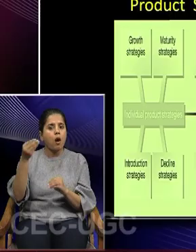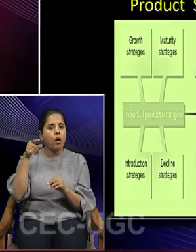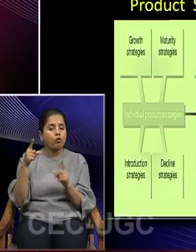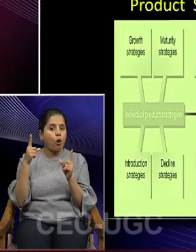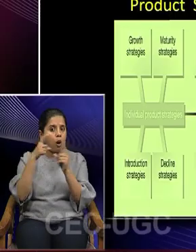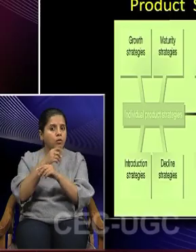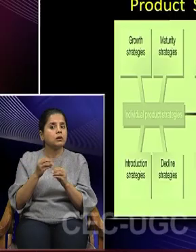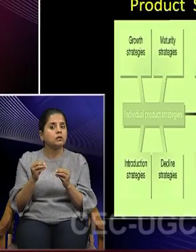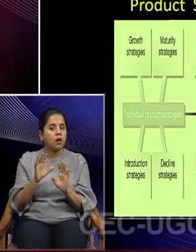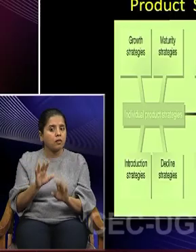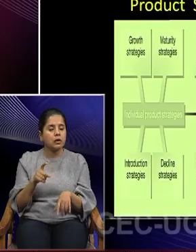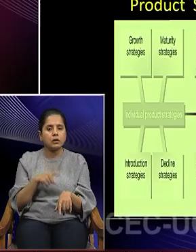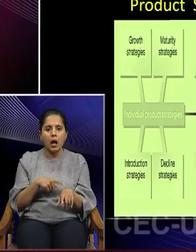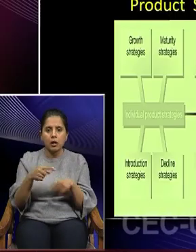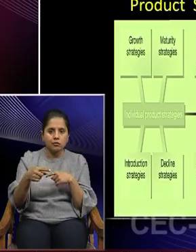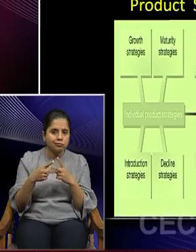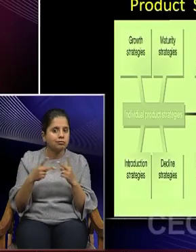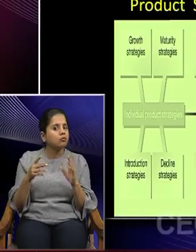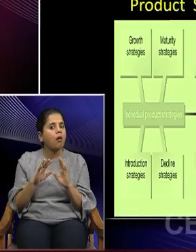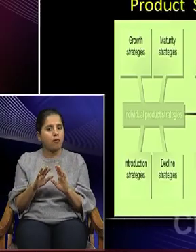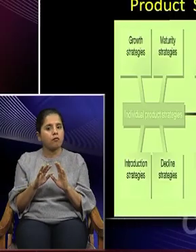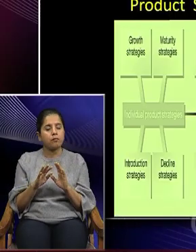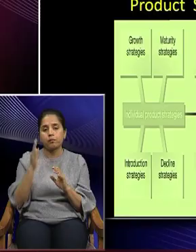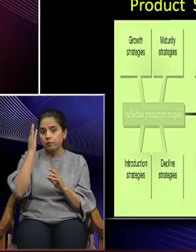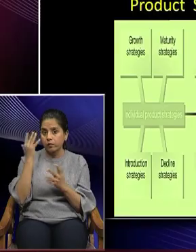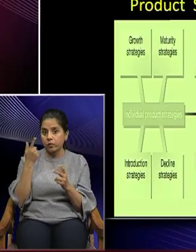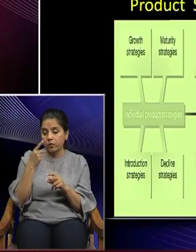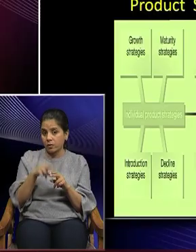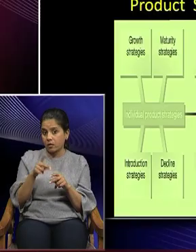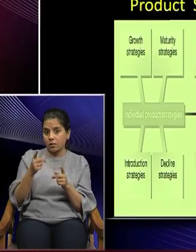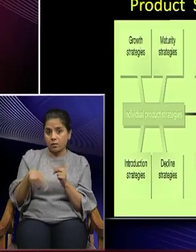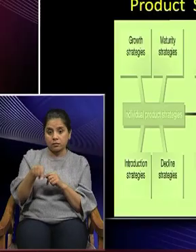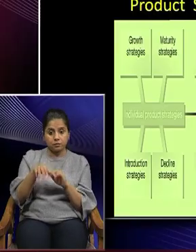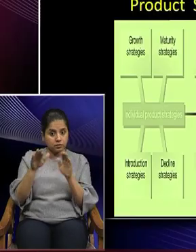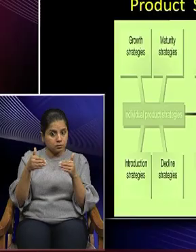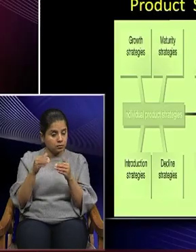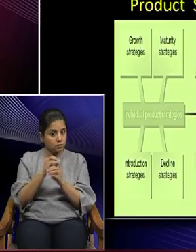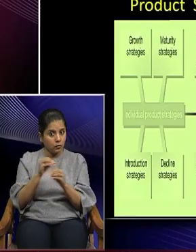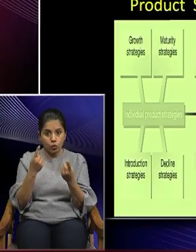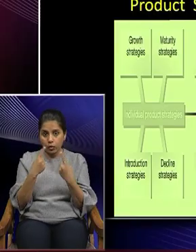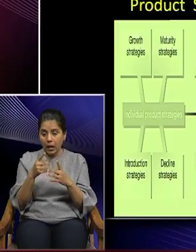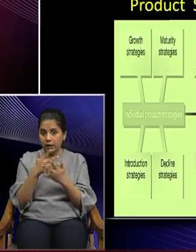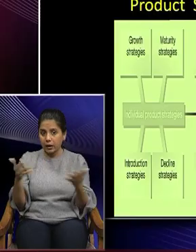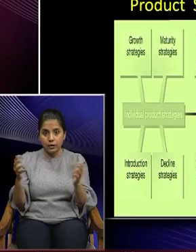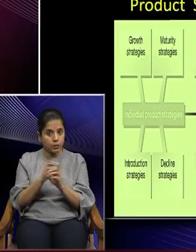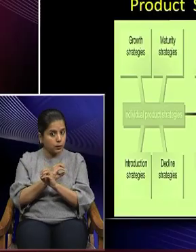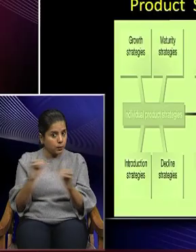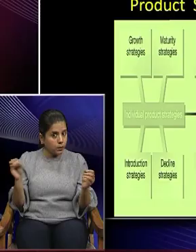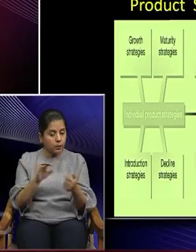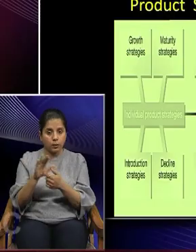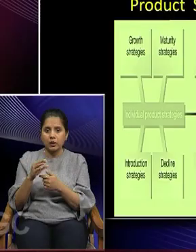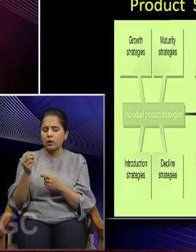complex and time bound, because if they are not introducing the right product or doing